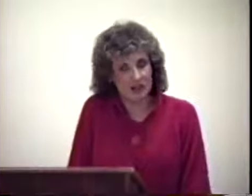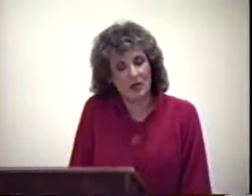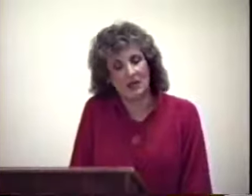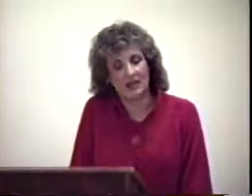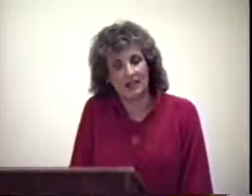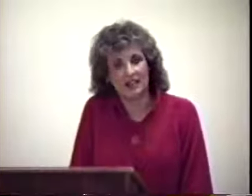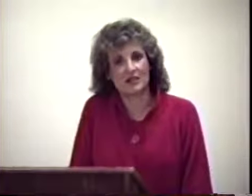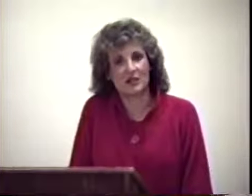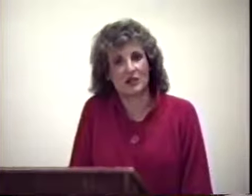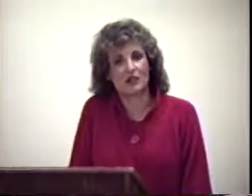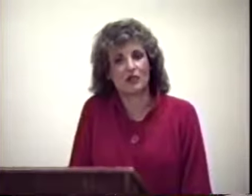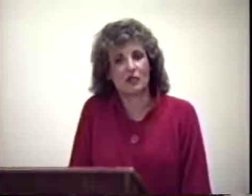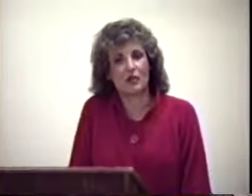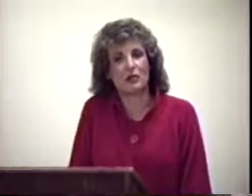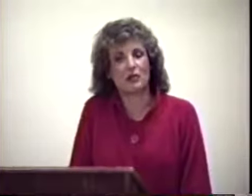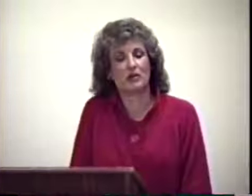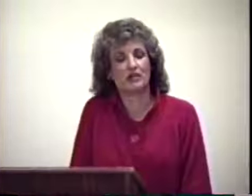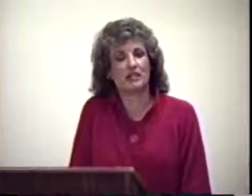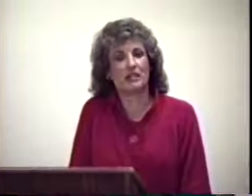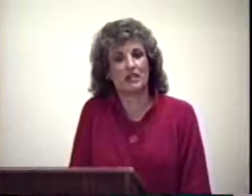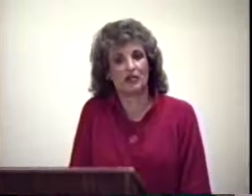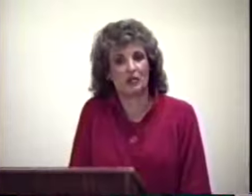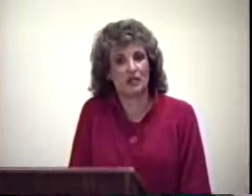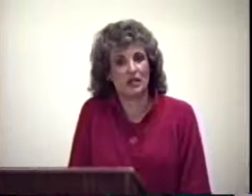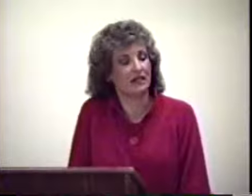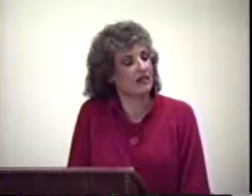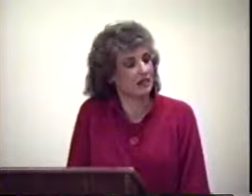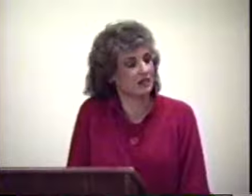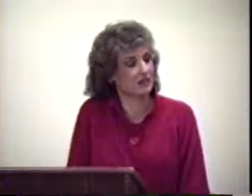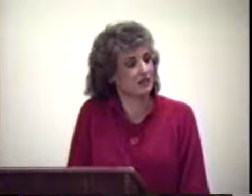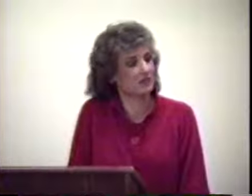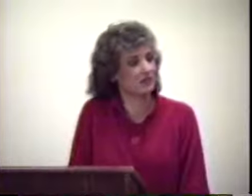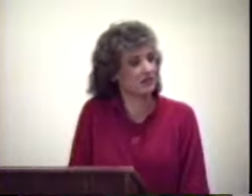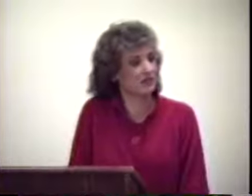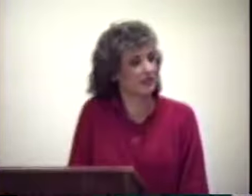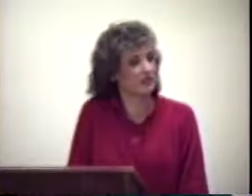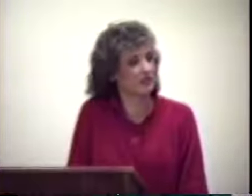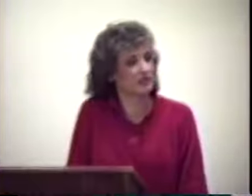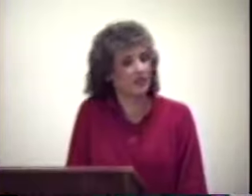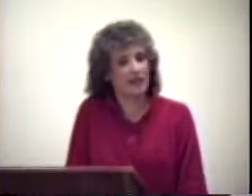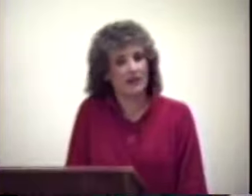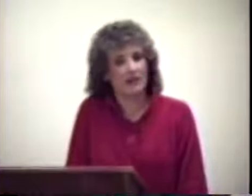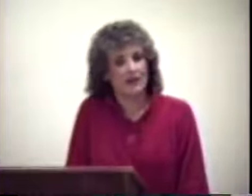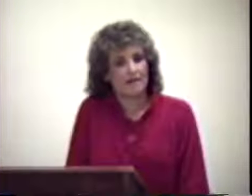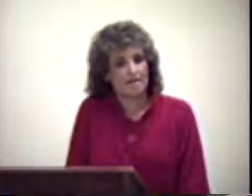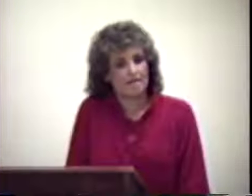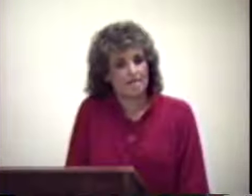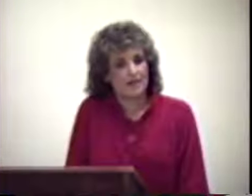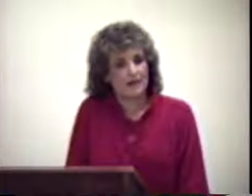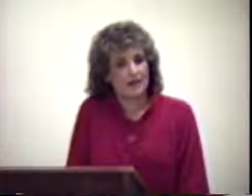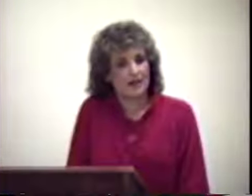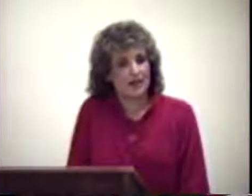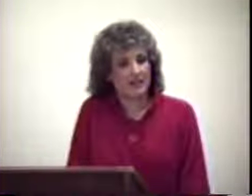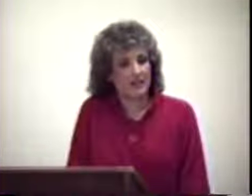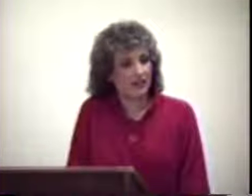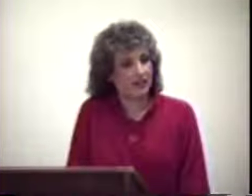maybe I listen better for what people are saying or mean as a result of the sign language. I think a lot of